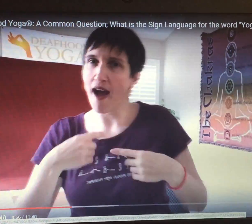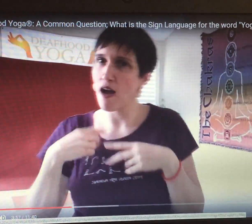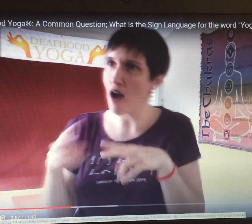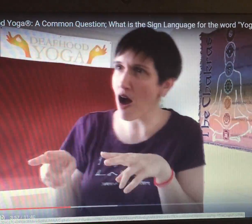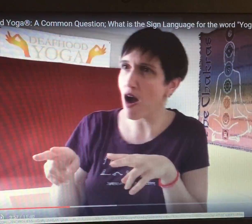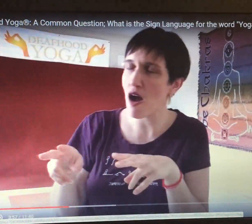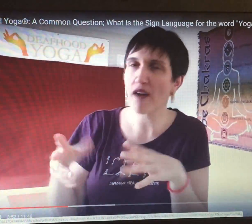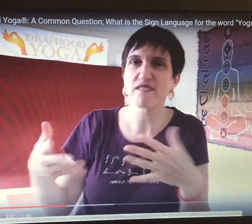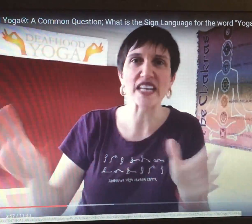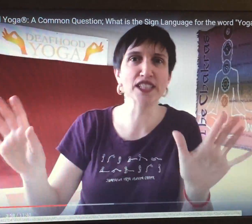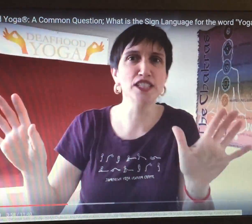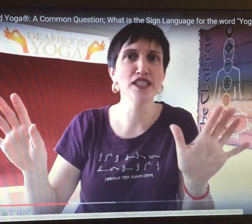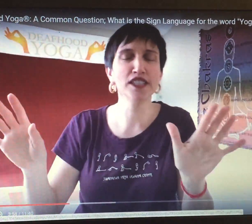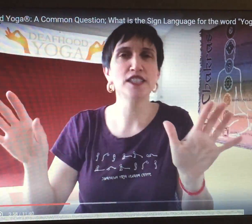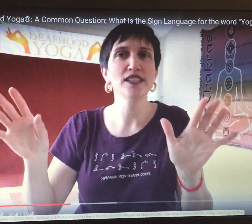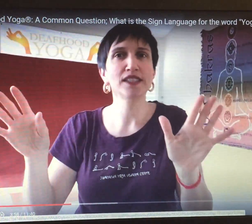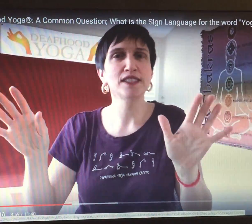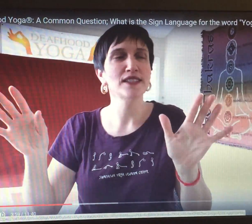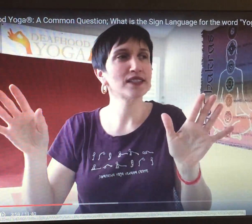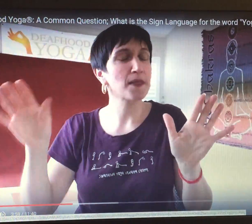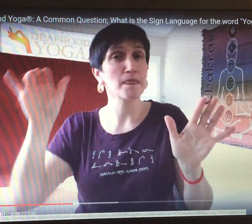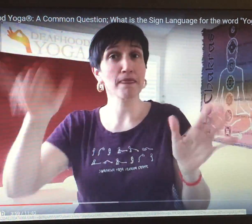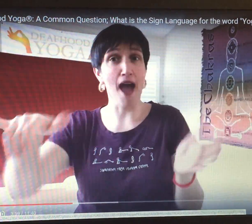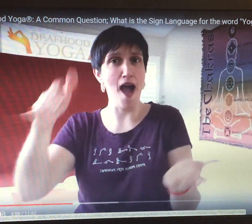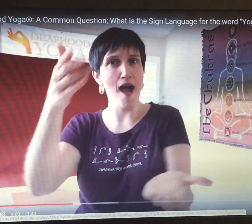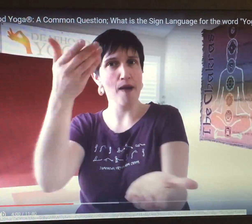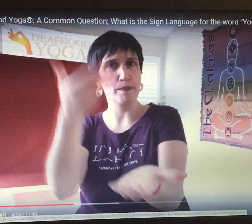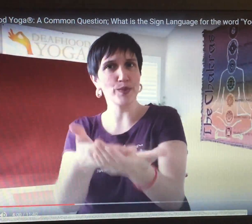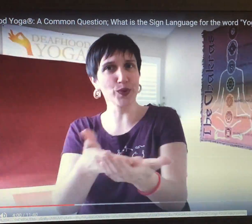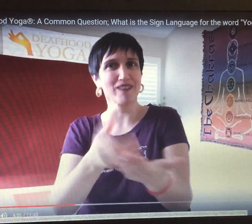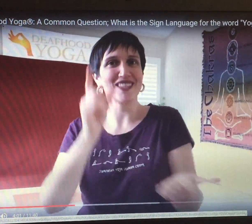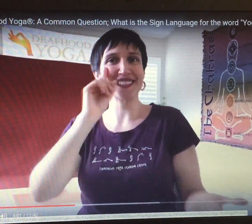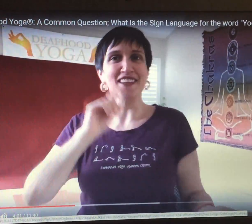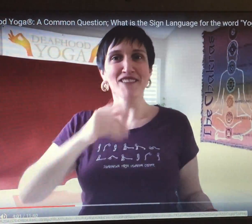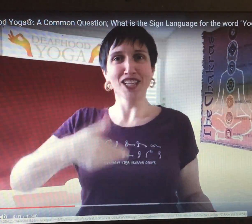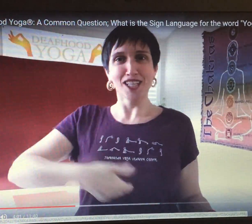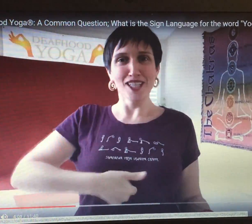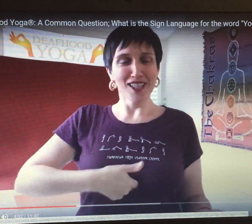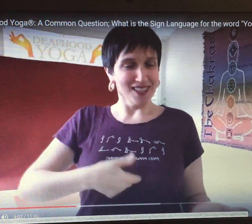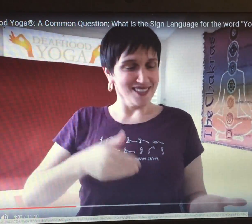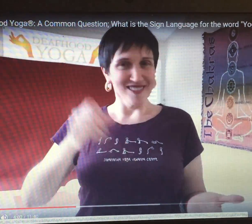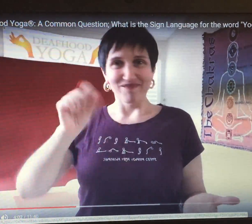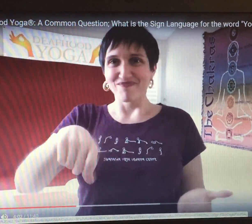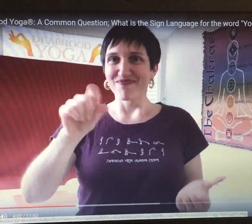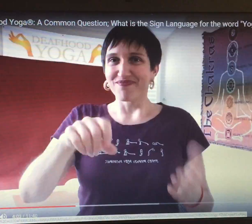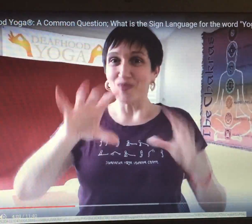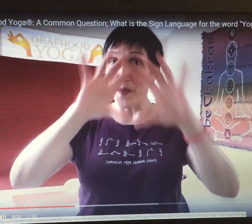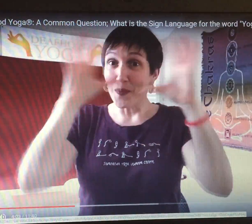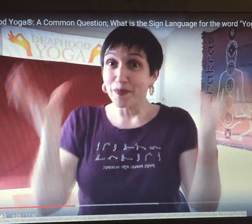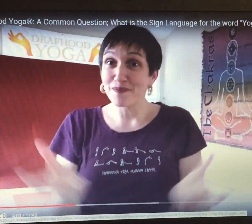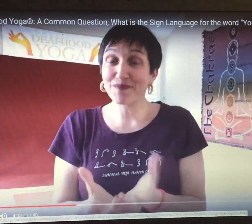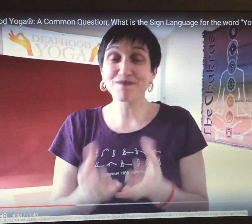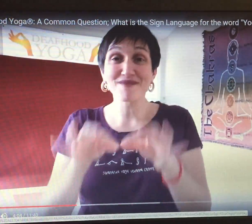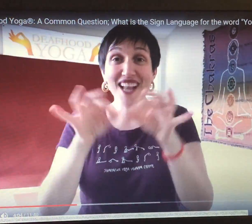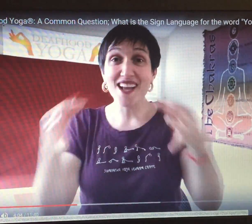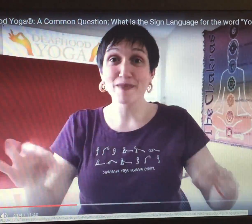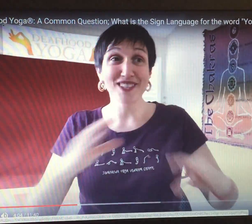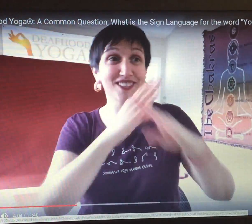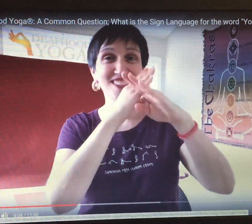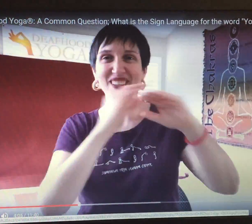the same sign, the same concept. I thought, oh, yeah, that's proof that the deaf have it as a